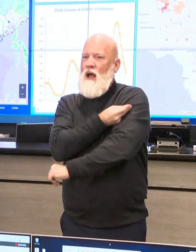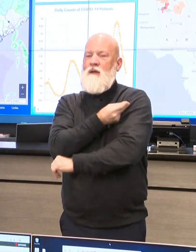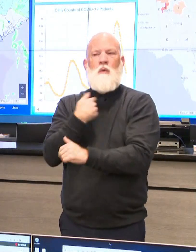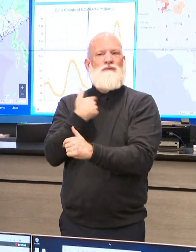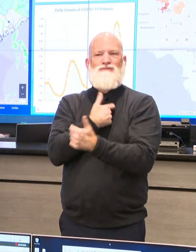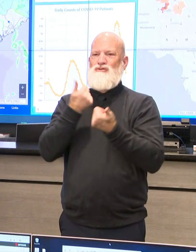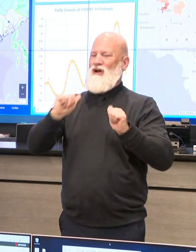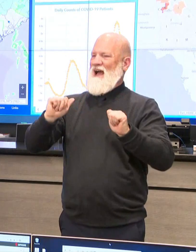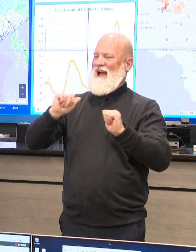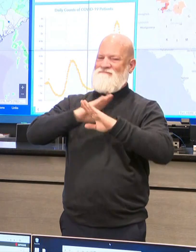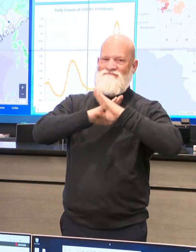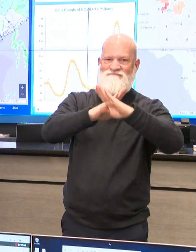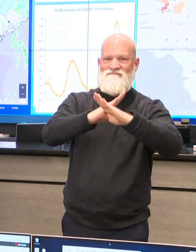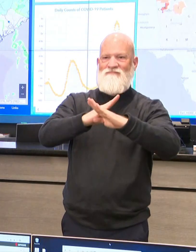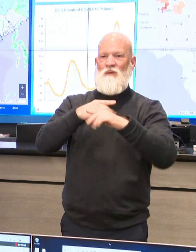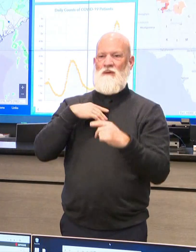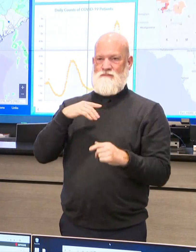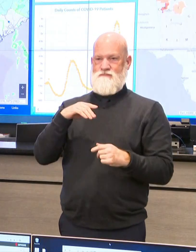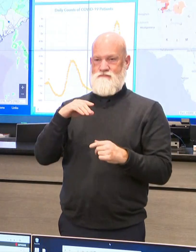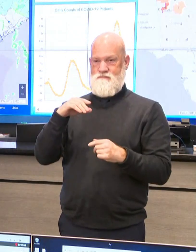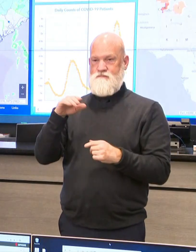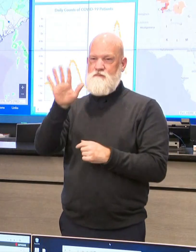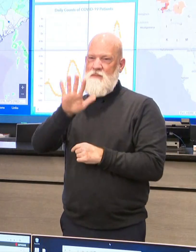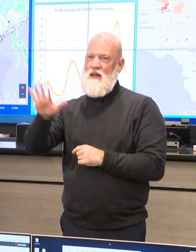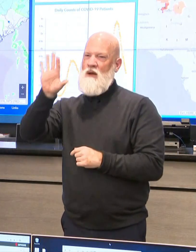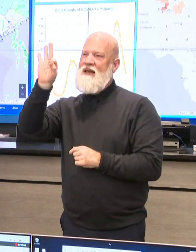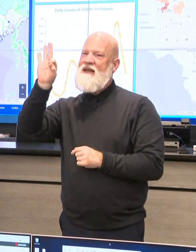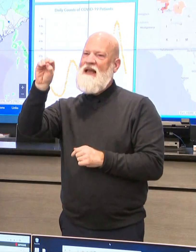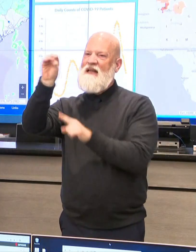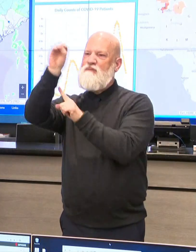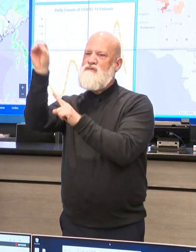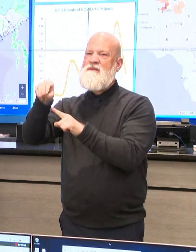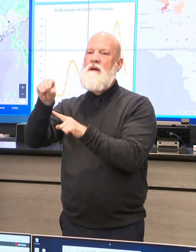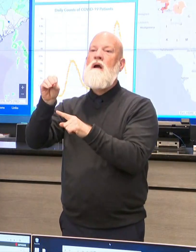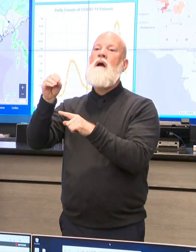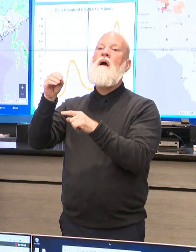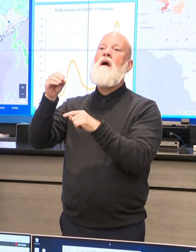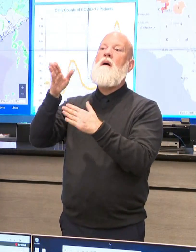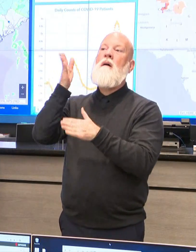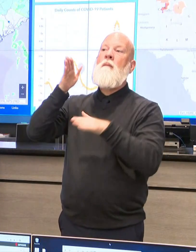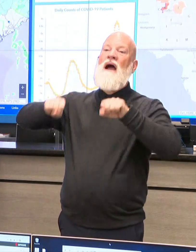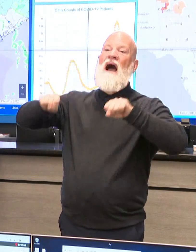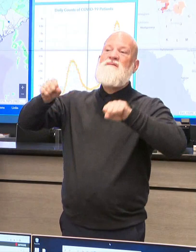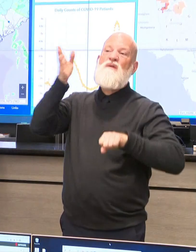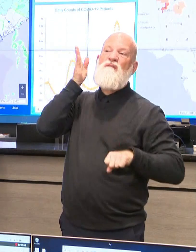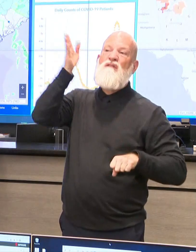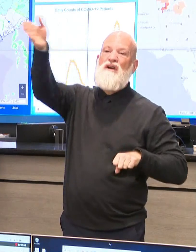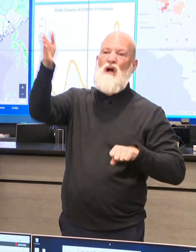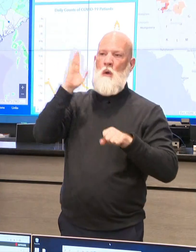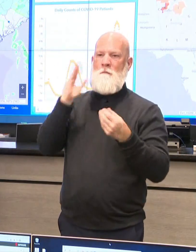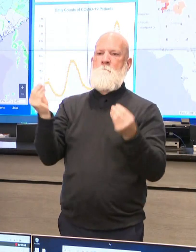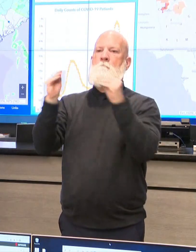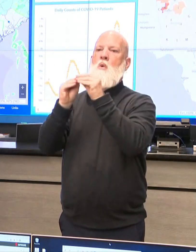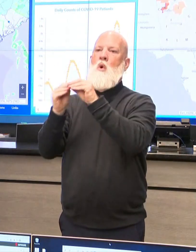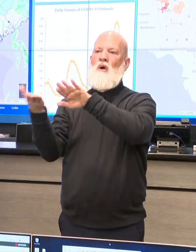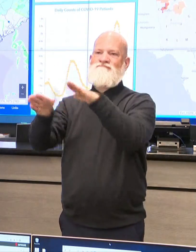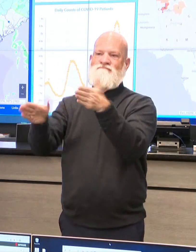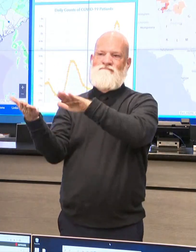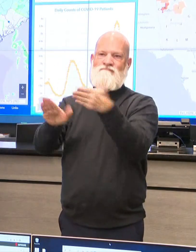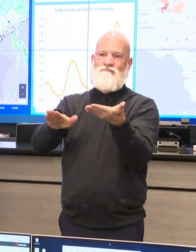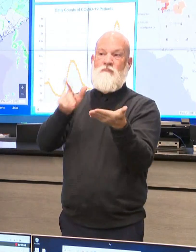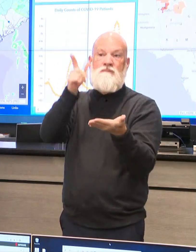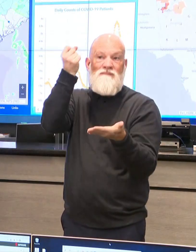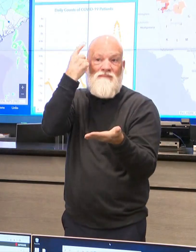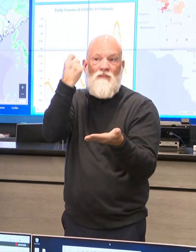many shots into the arms of seniors as we possibly can, as quickly as we can. The sites that we